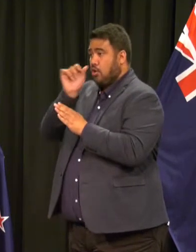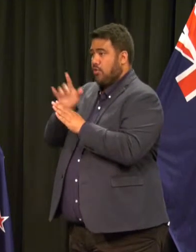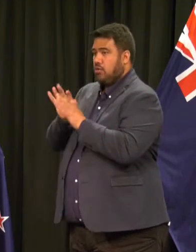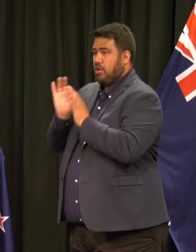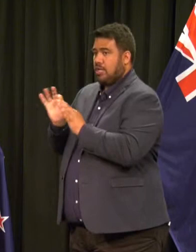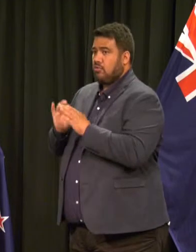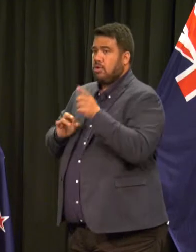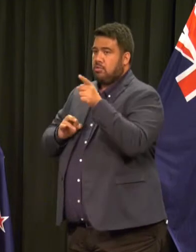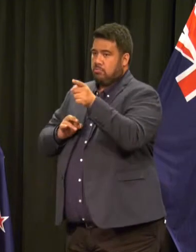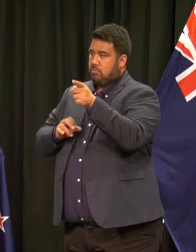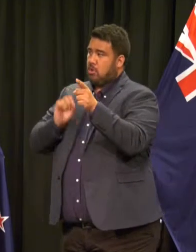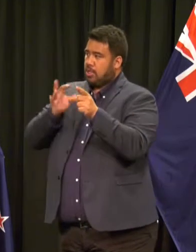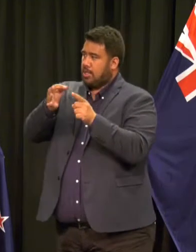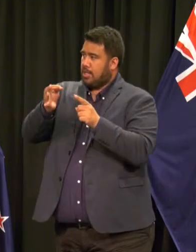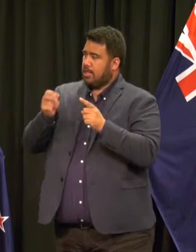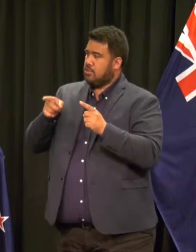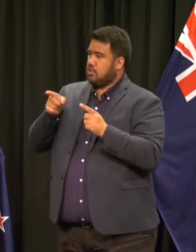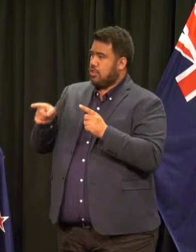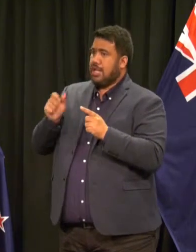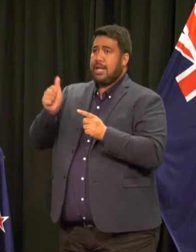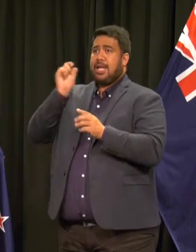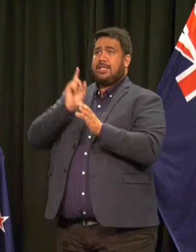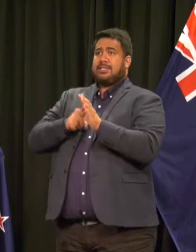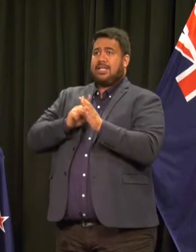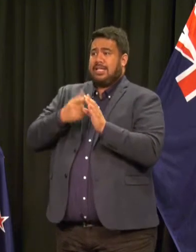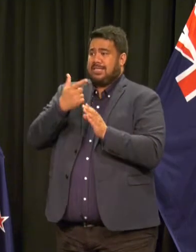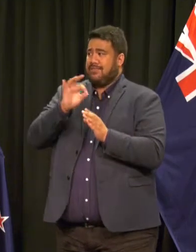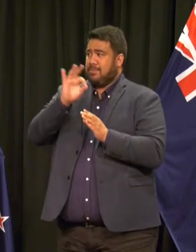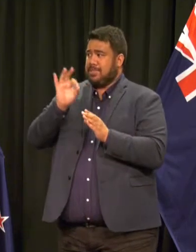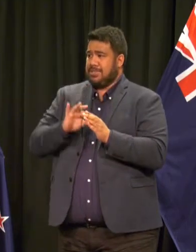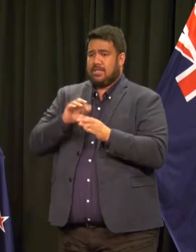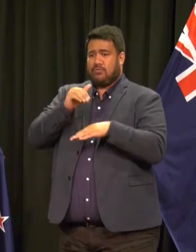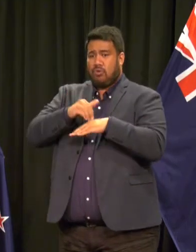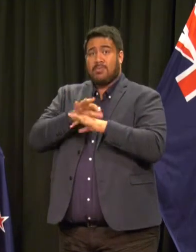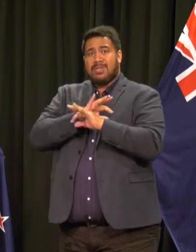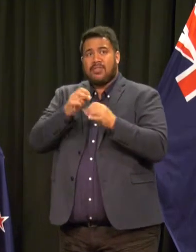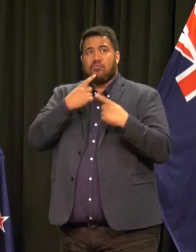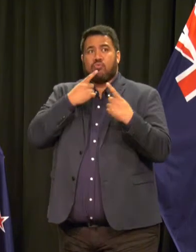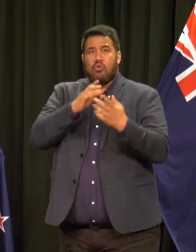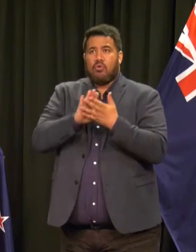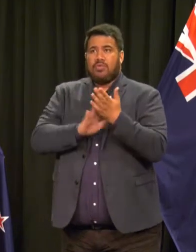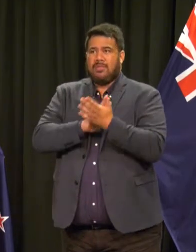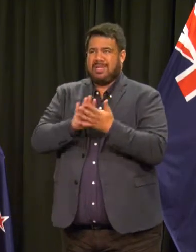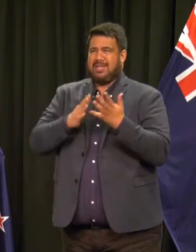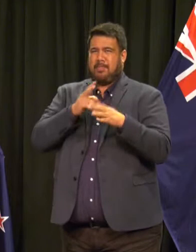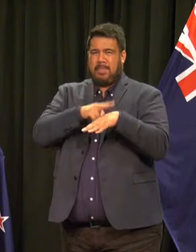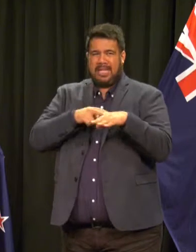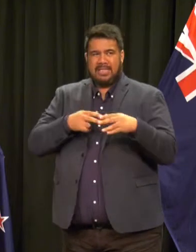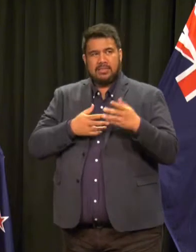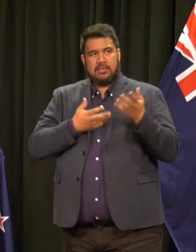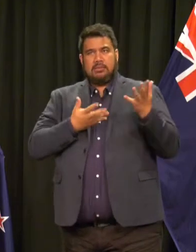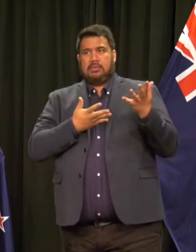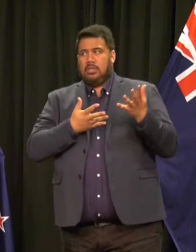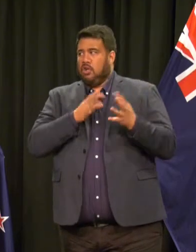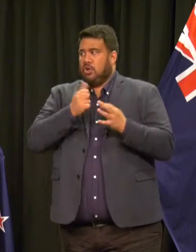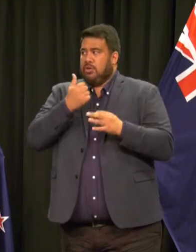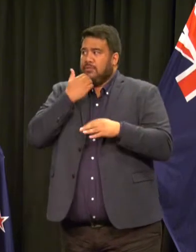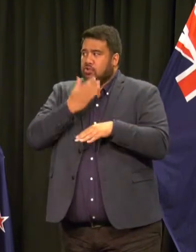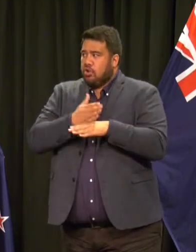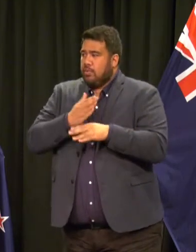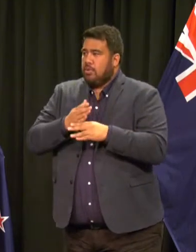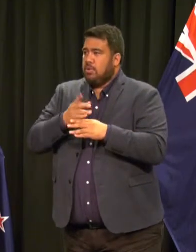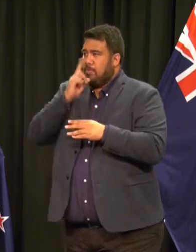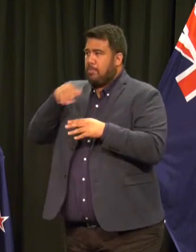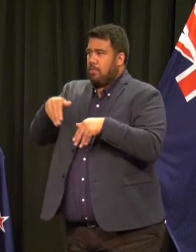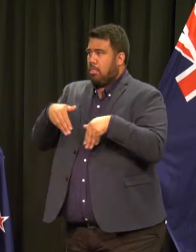of crime went unreported last year, it's a poor reflection on police and public don't have Well, space. say It's it something was to be done if they 40%, do.